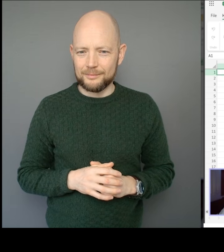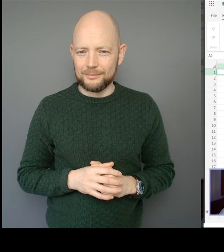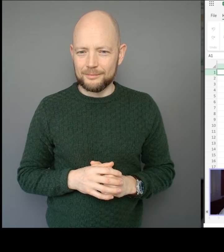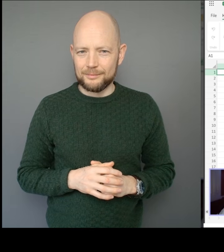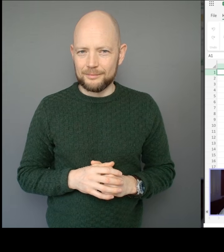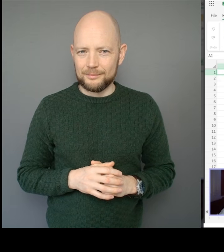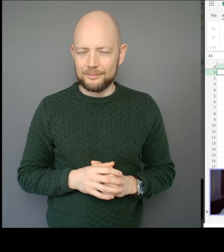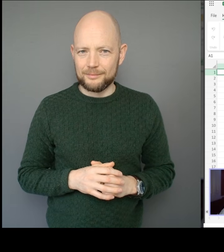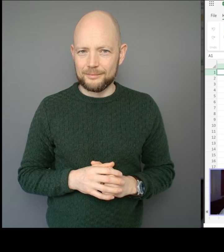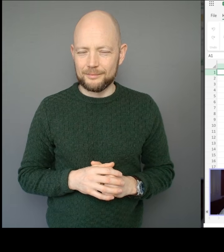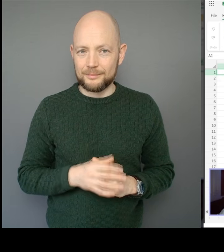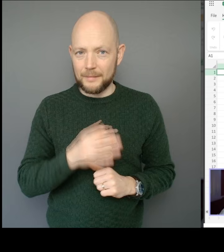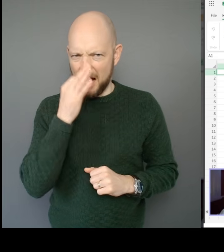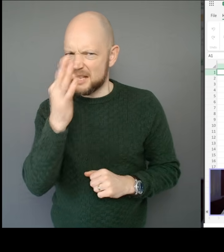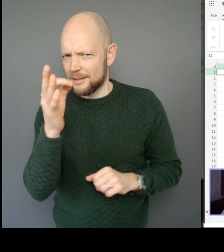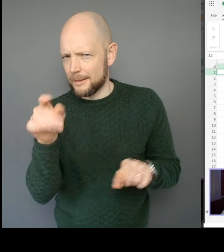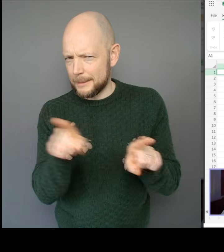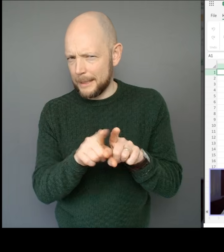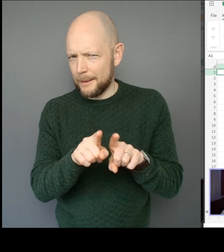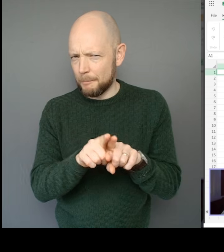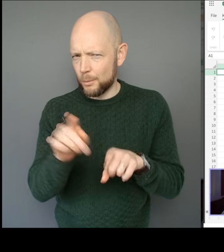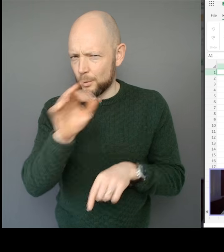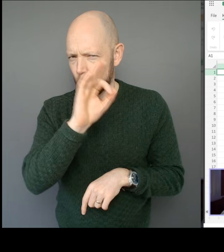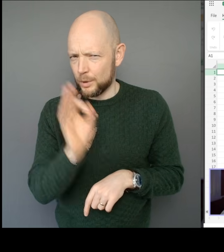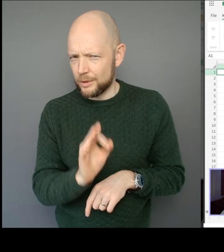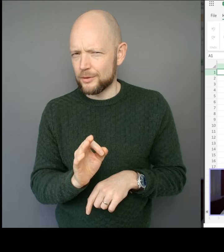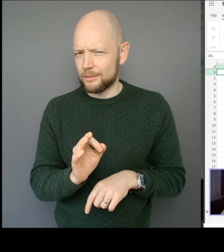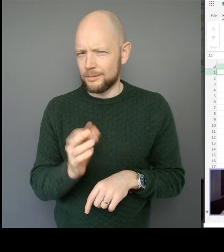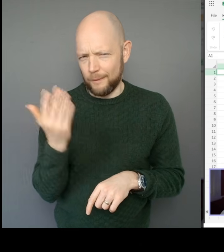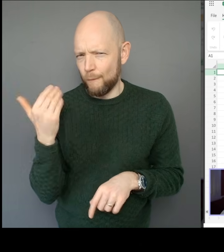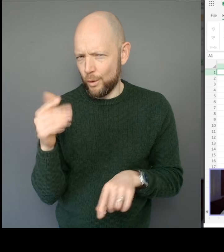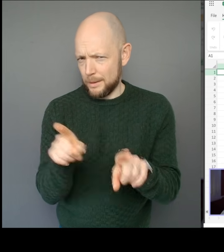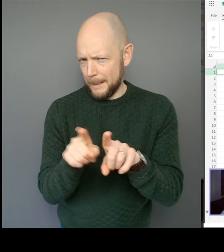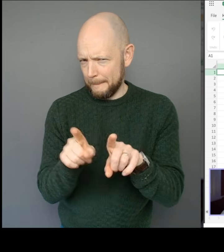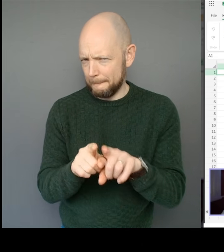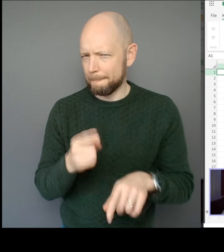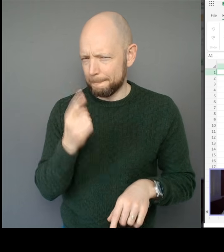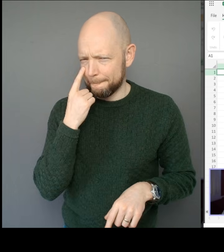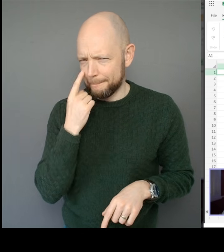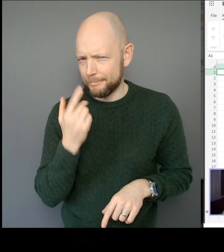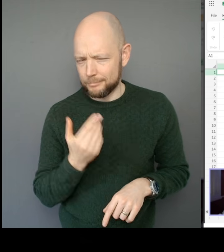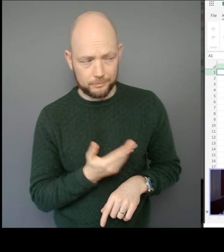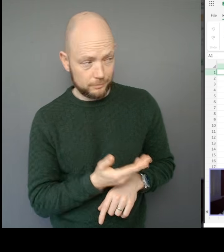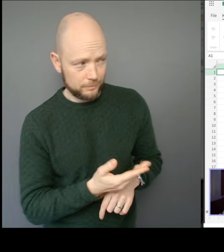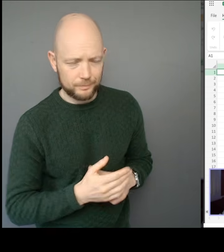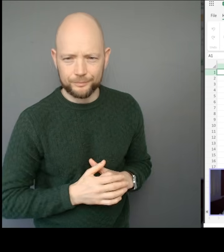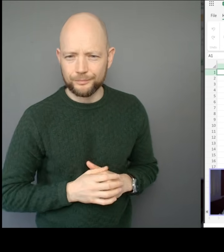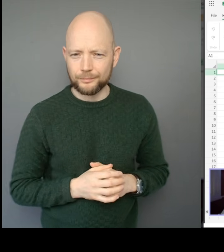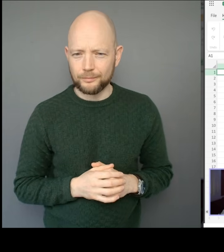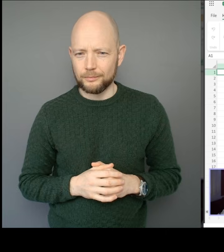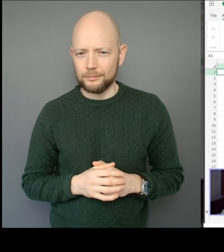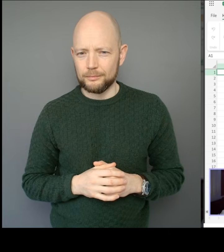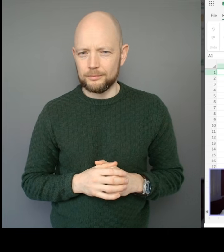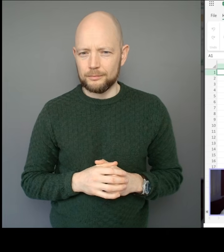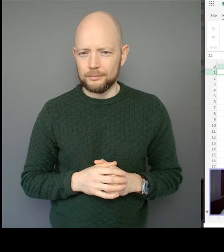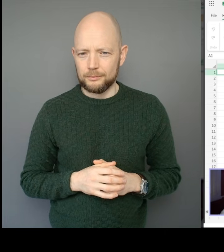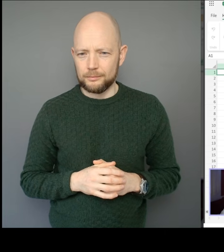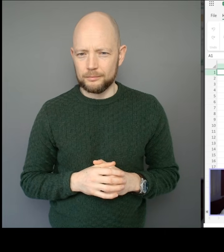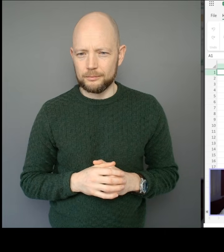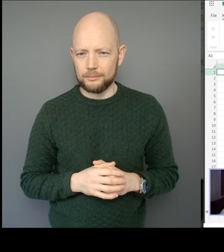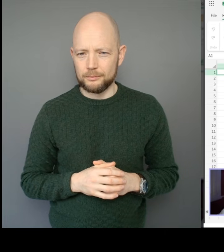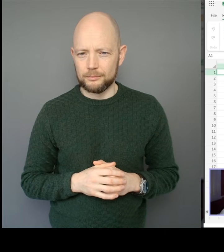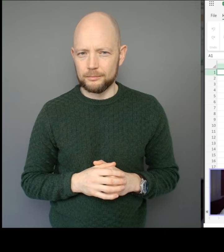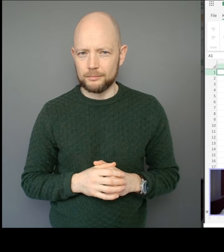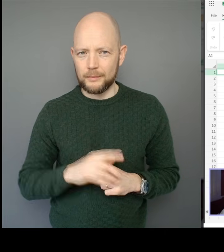and ask it the same question. Create a table for me about the Toronto Blue Jays players, but unfortunately I can't put slash or add the